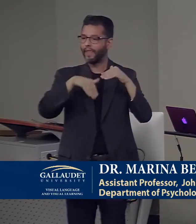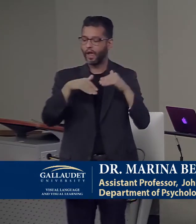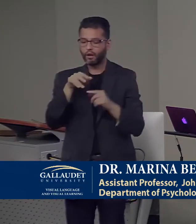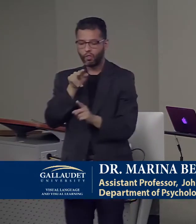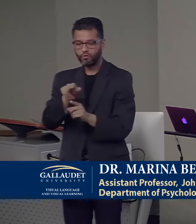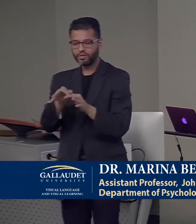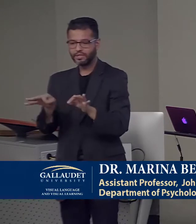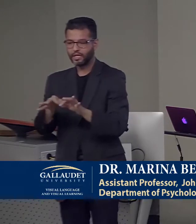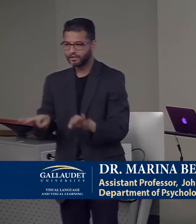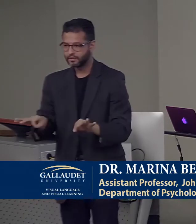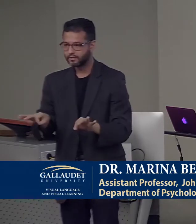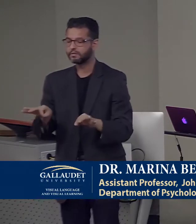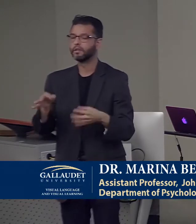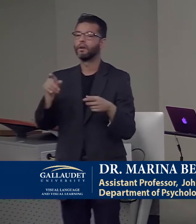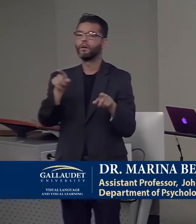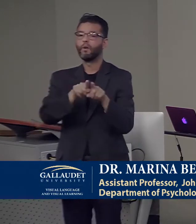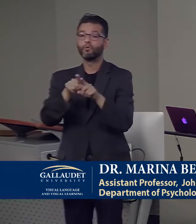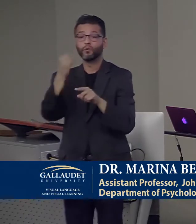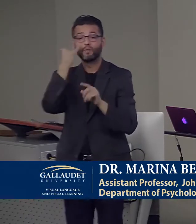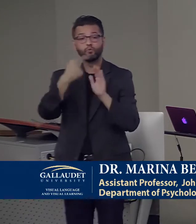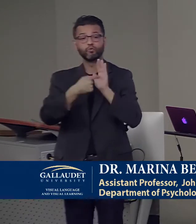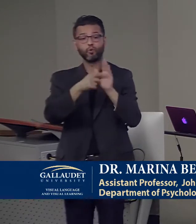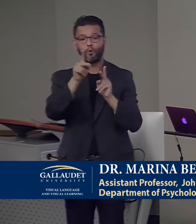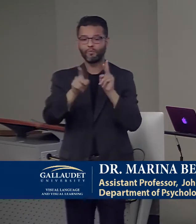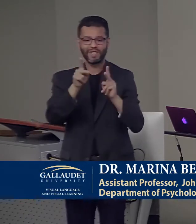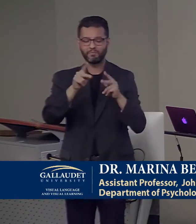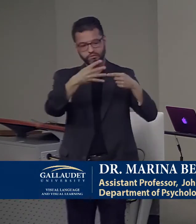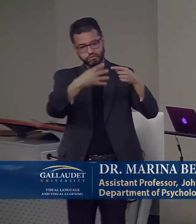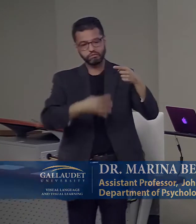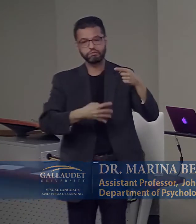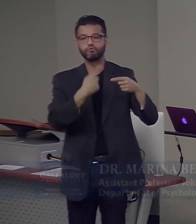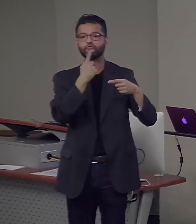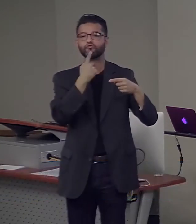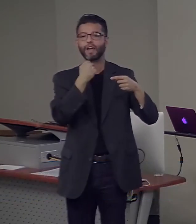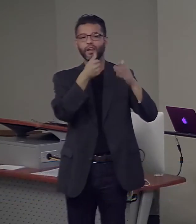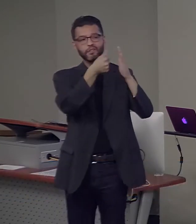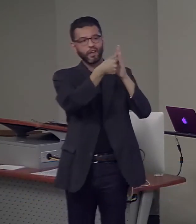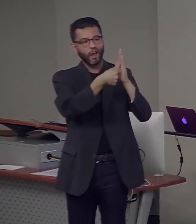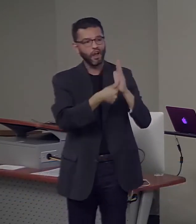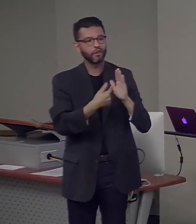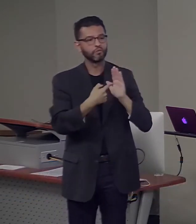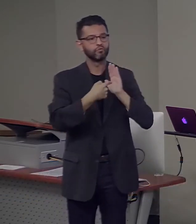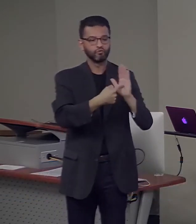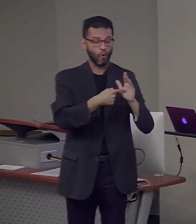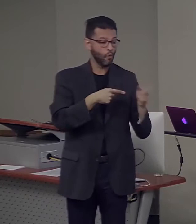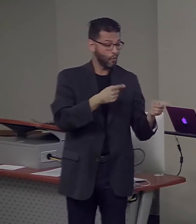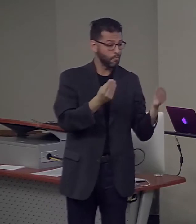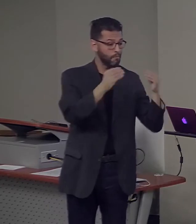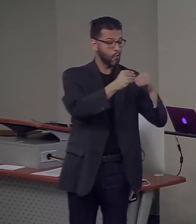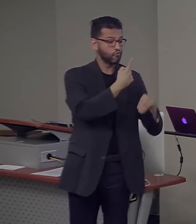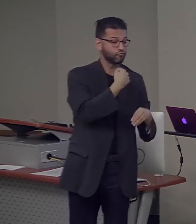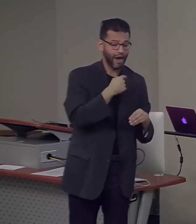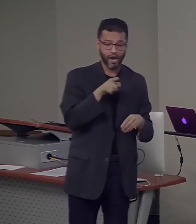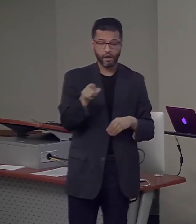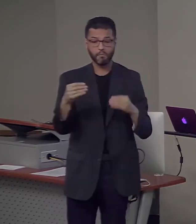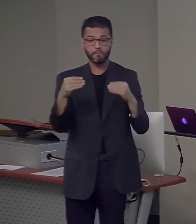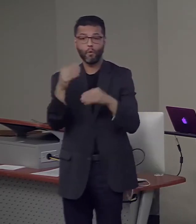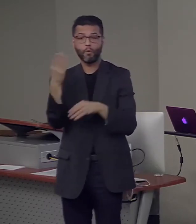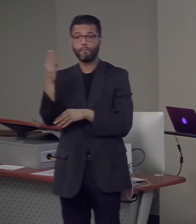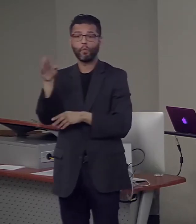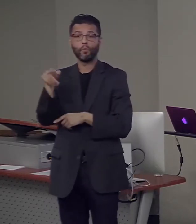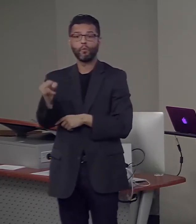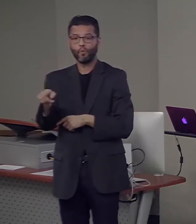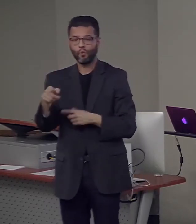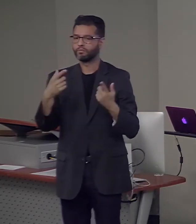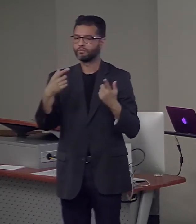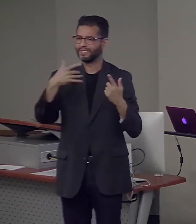numerical estimation tasks, like when you show people a bunch of red dots and a bunch of blue dots and say, are there more red dots than blue dots?